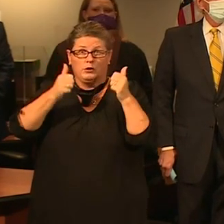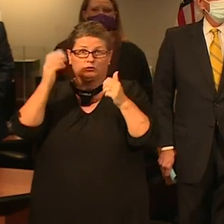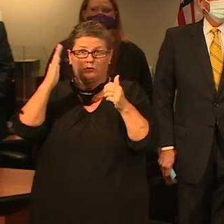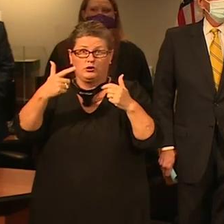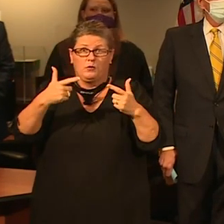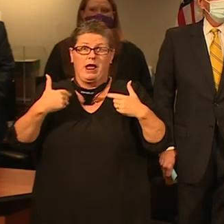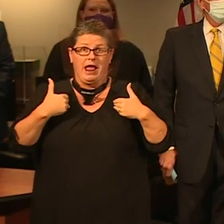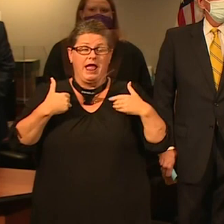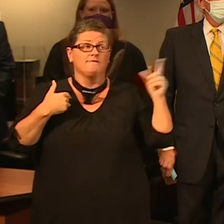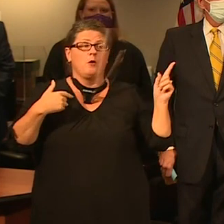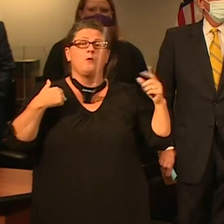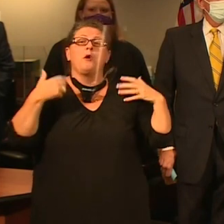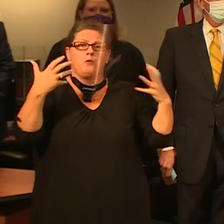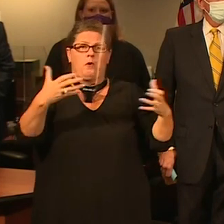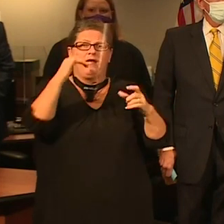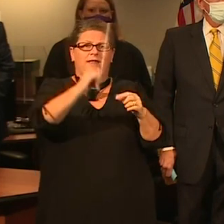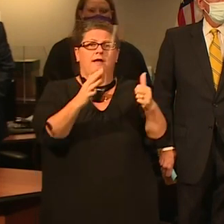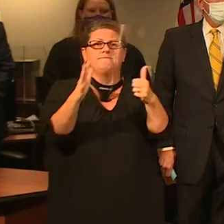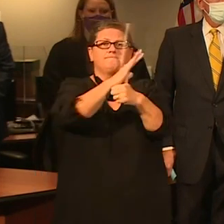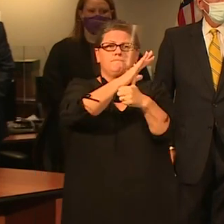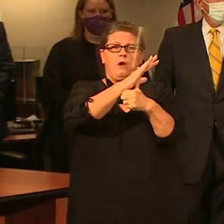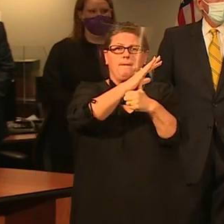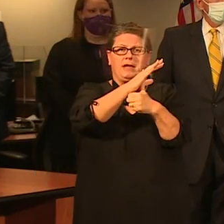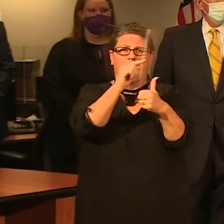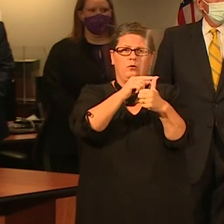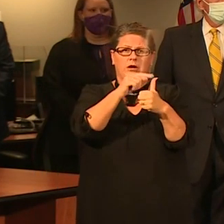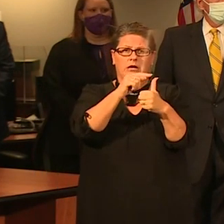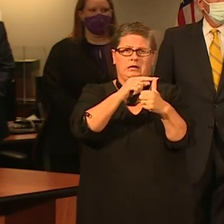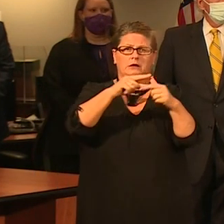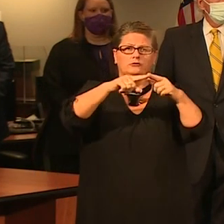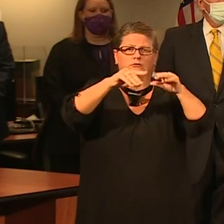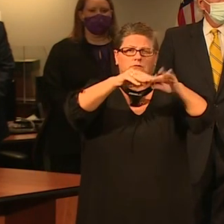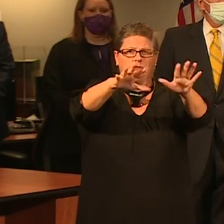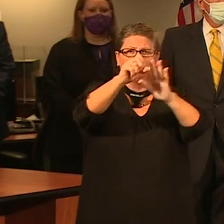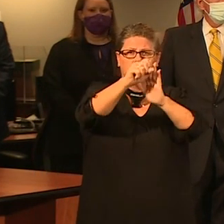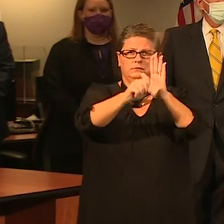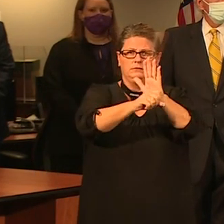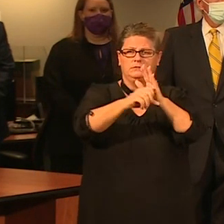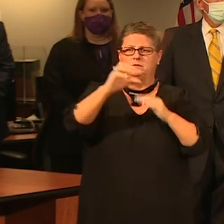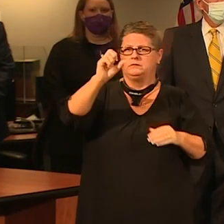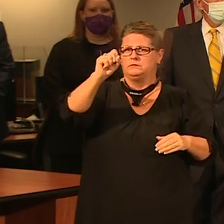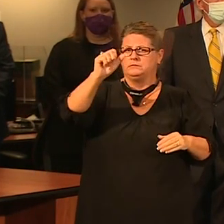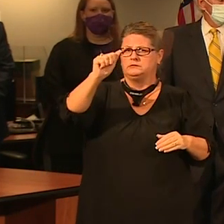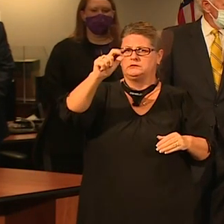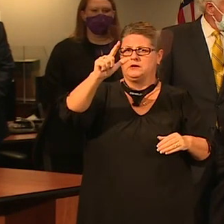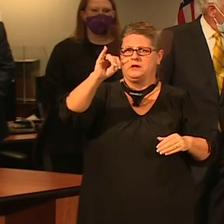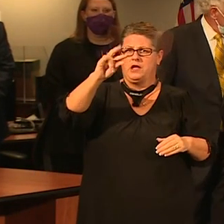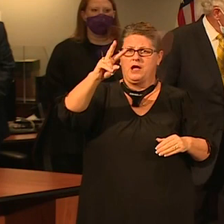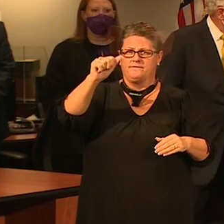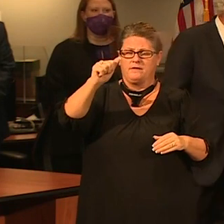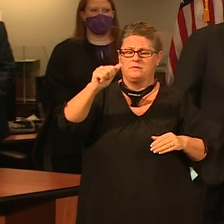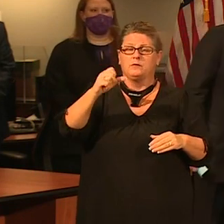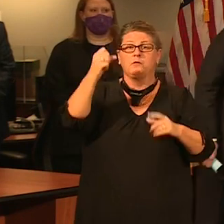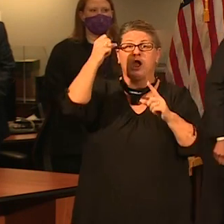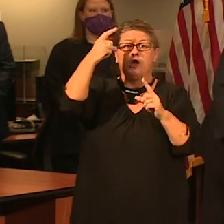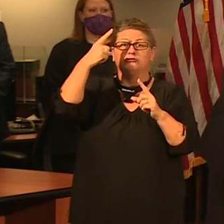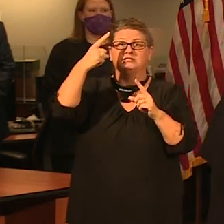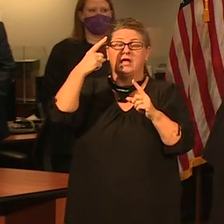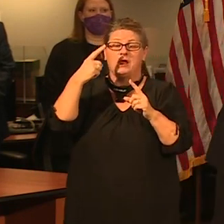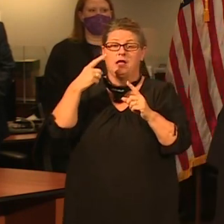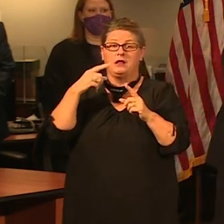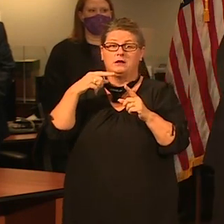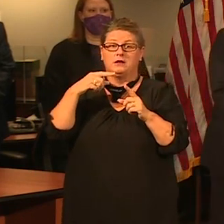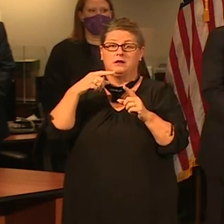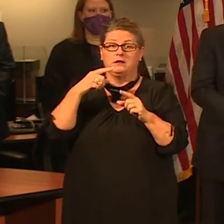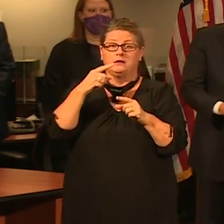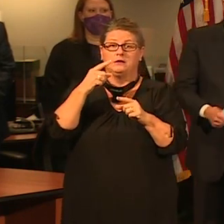that the primary way people will get tested. My understanding is that the level of accuracy is almost equivalent